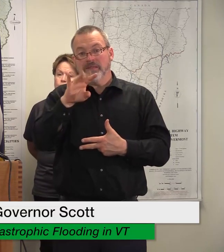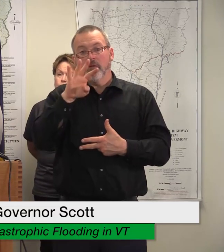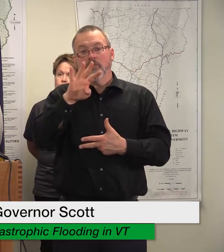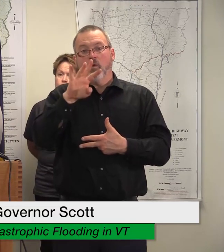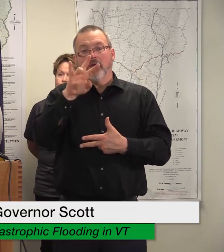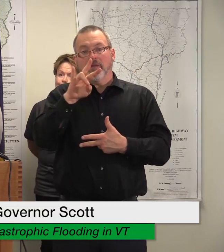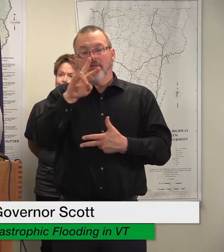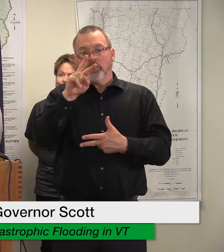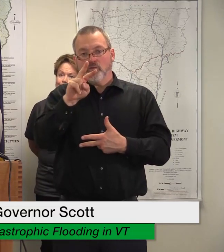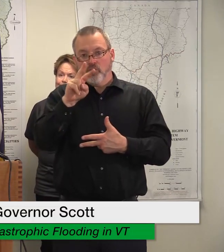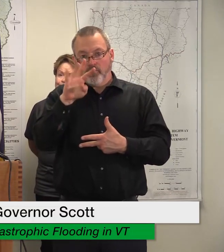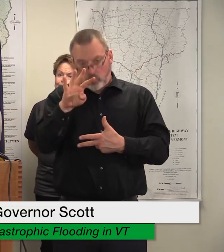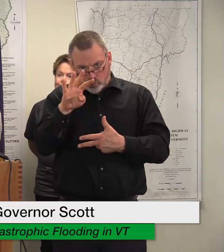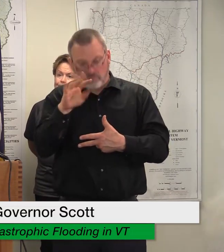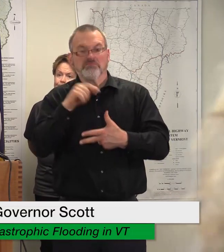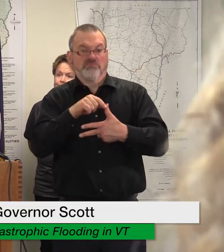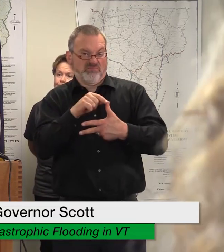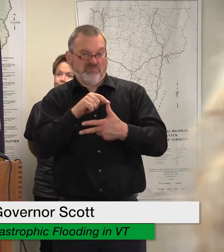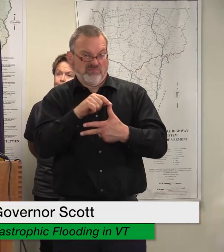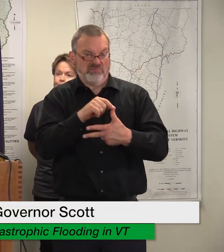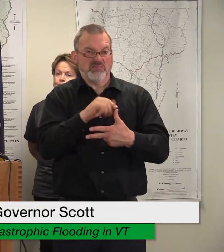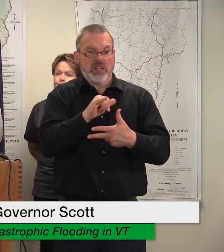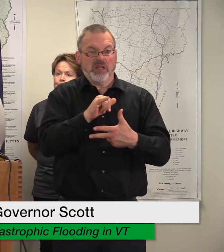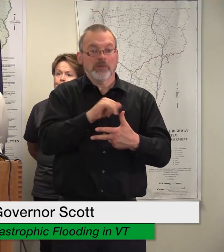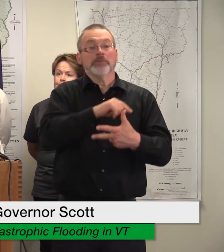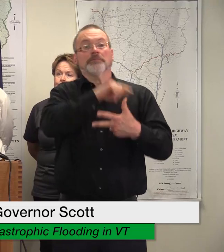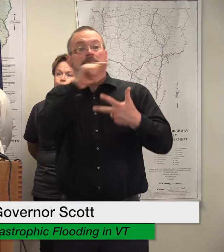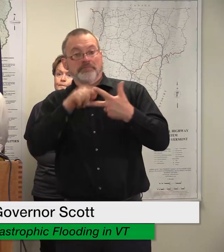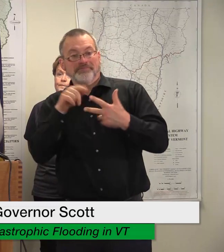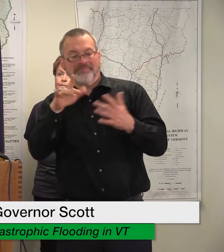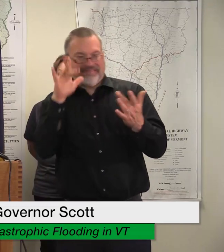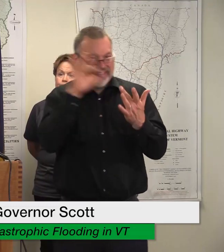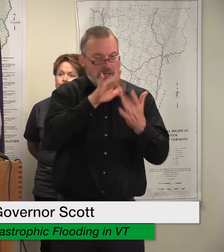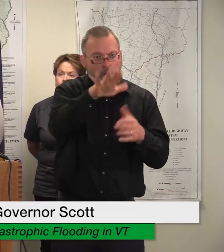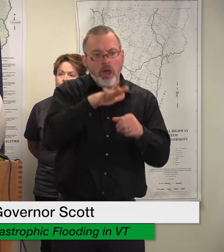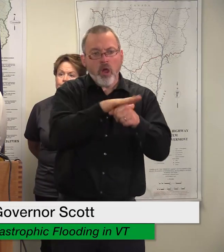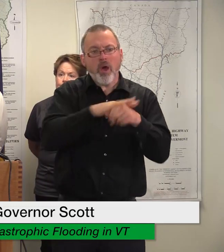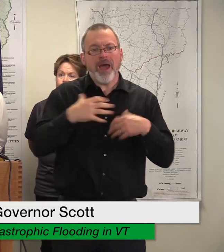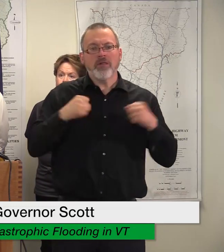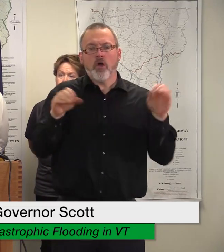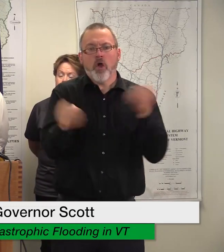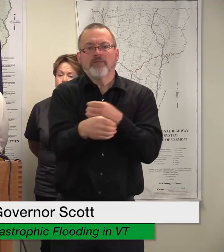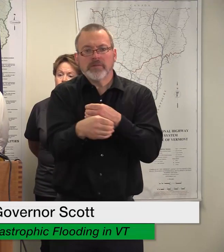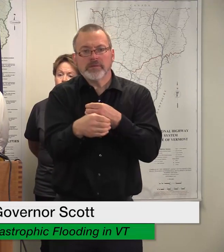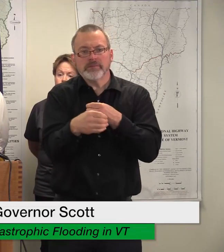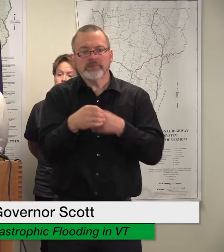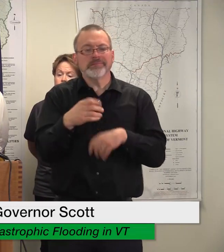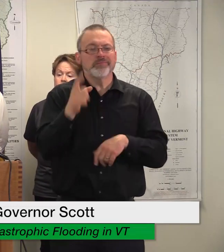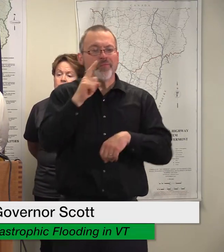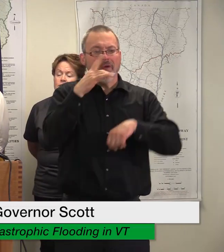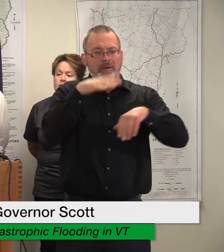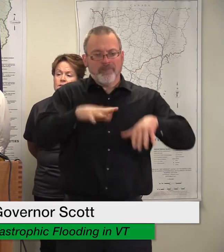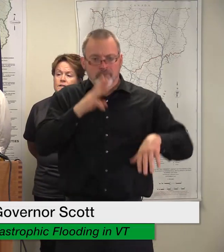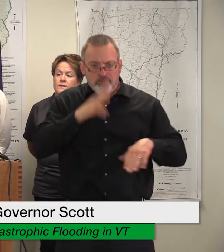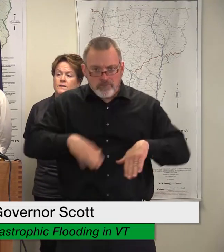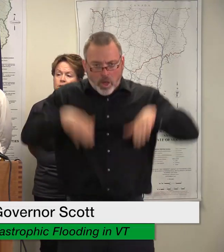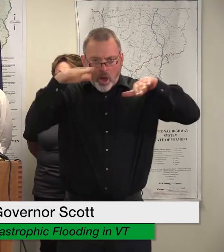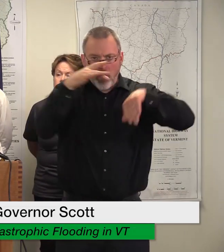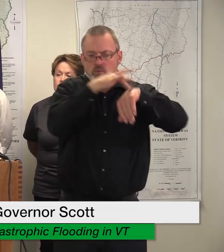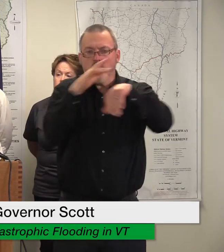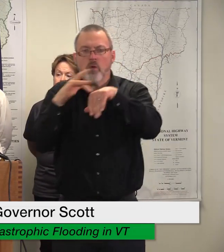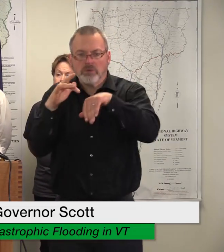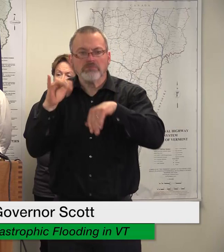802-338-4724. Kits are also available at your local health office as well as the Flood Resource Center or MARCS that are listed